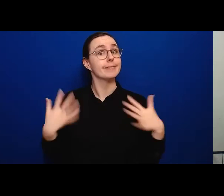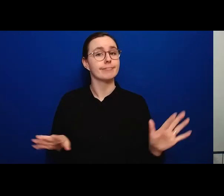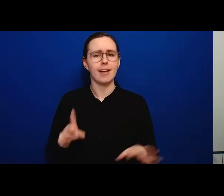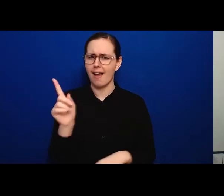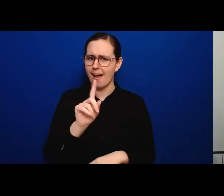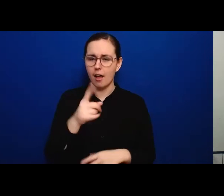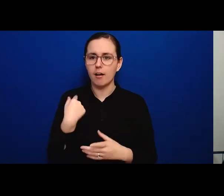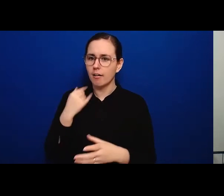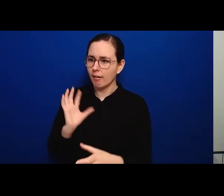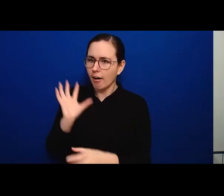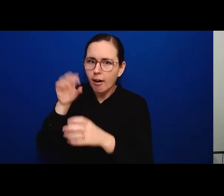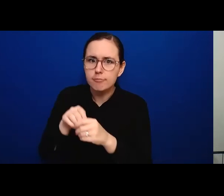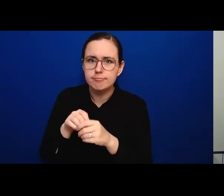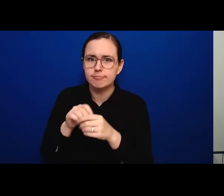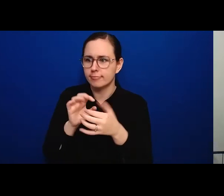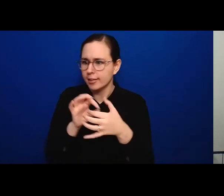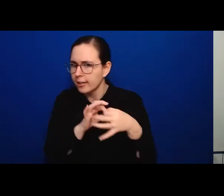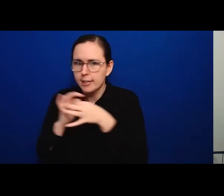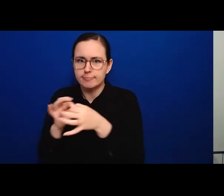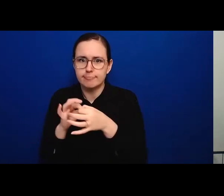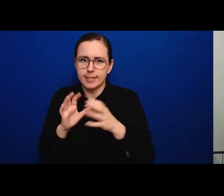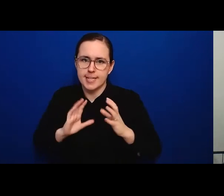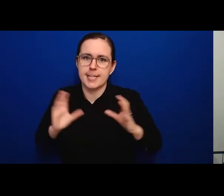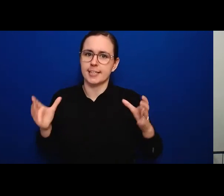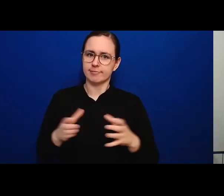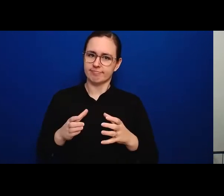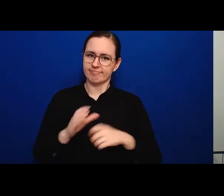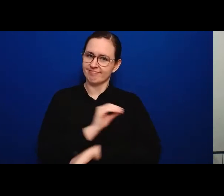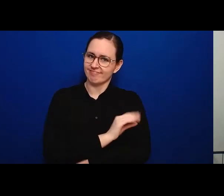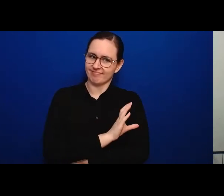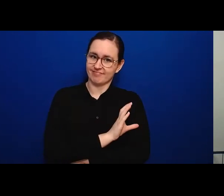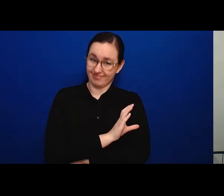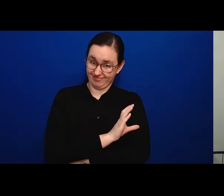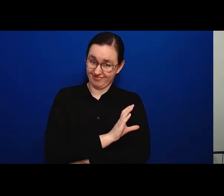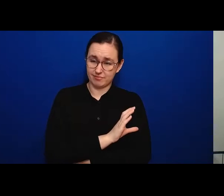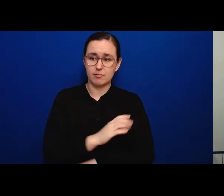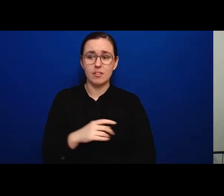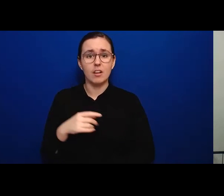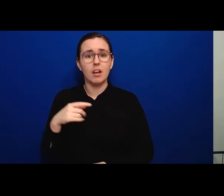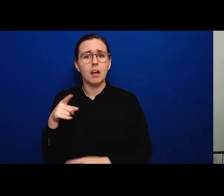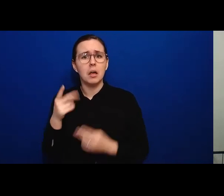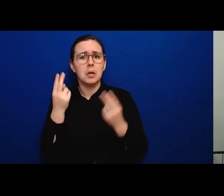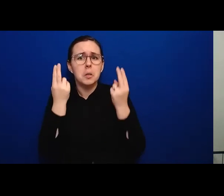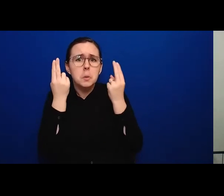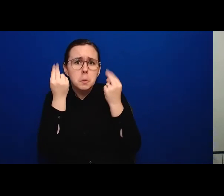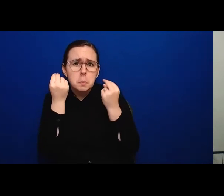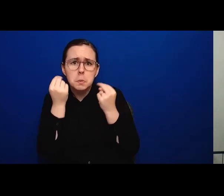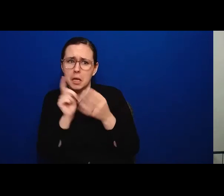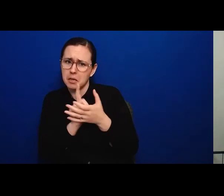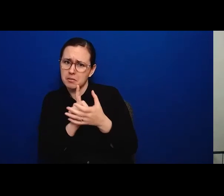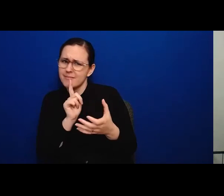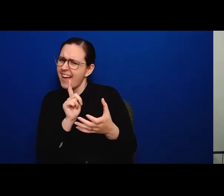we do not feel fear, because sometimes we're concerned, we're afraid that other people who are participating have